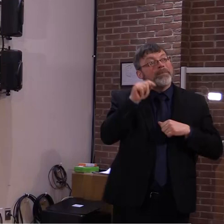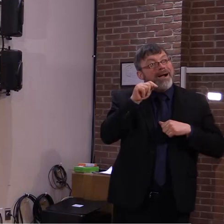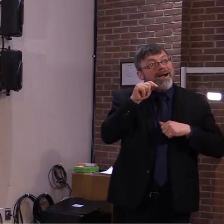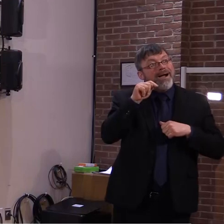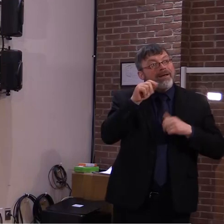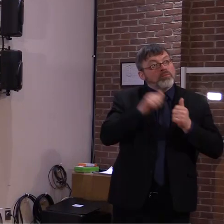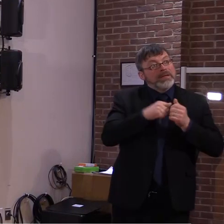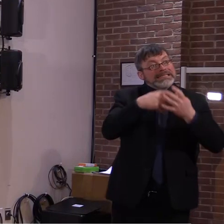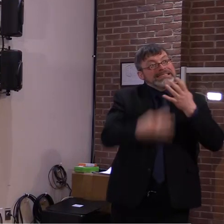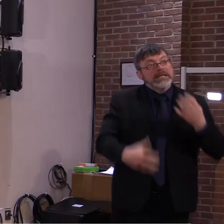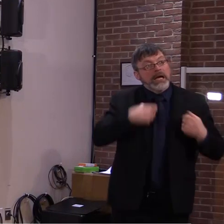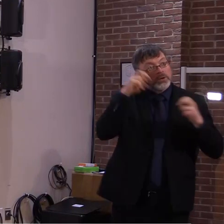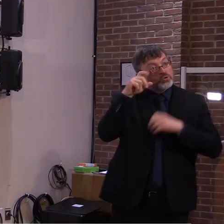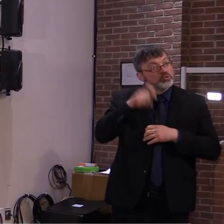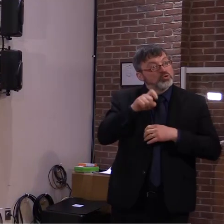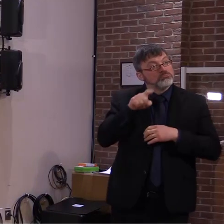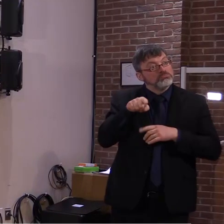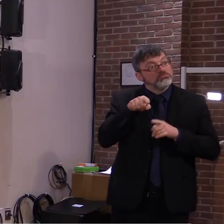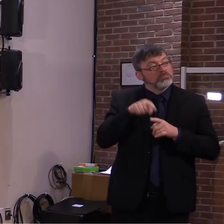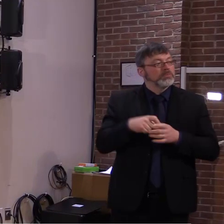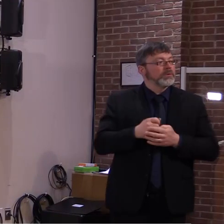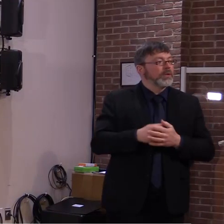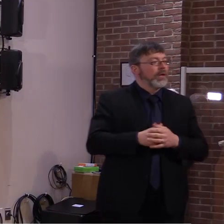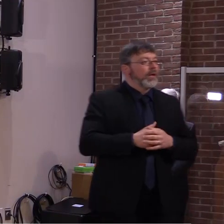They have not been included at this time.